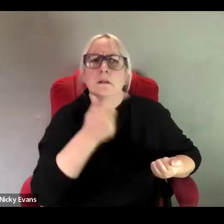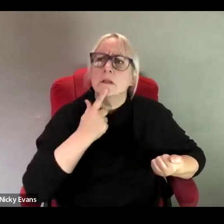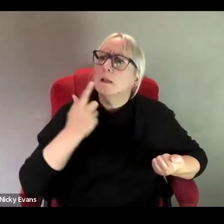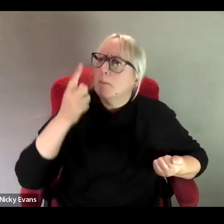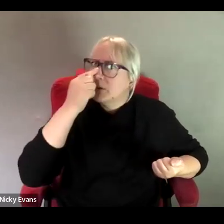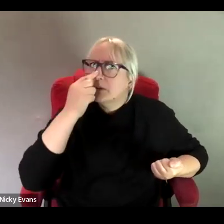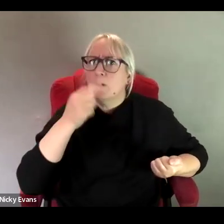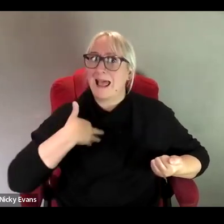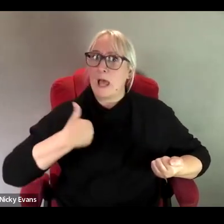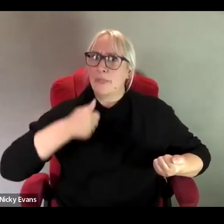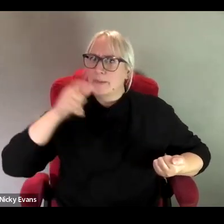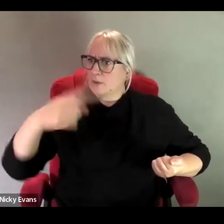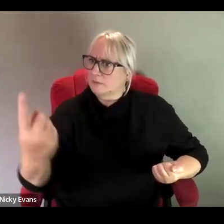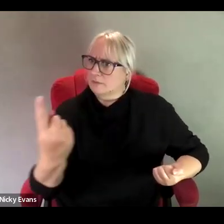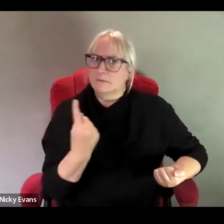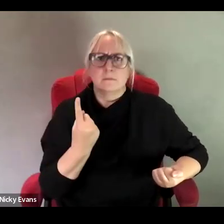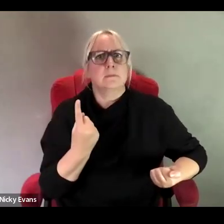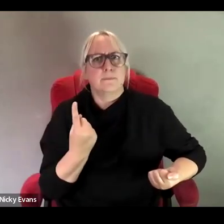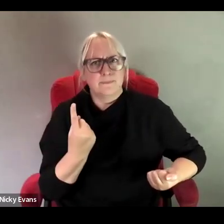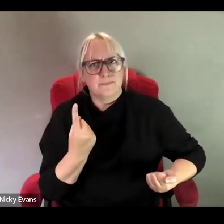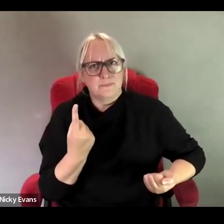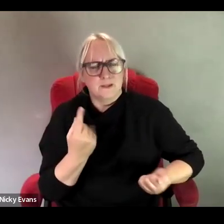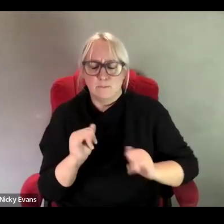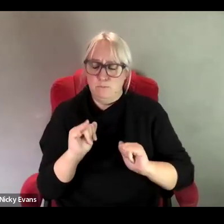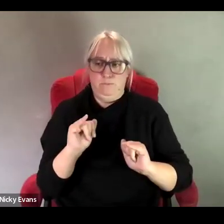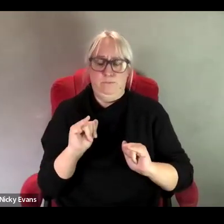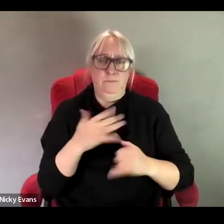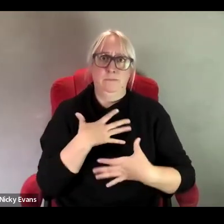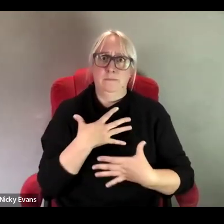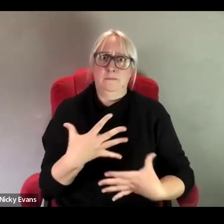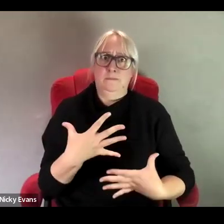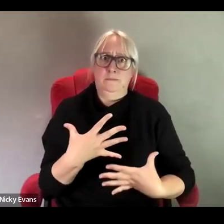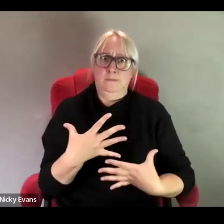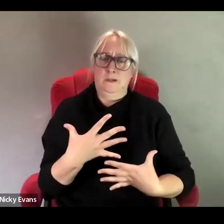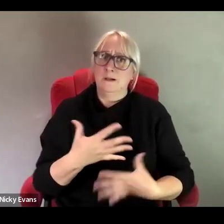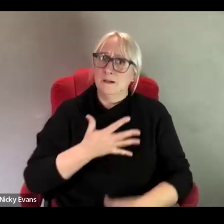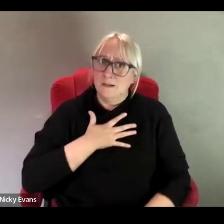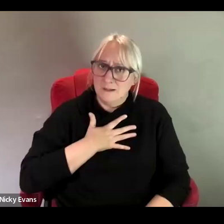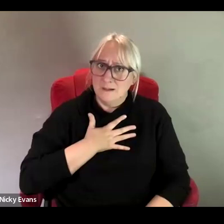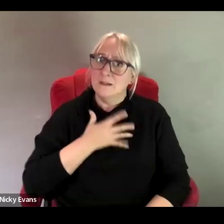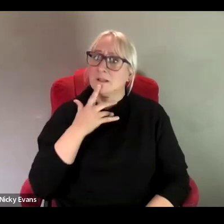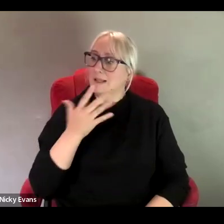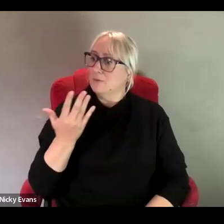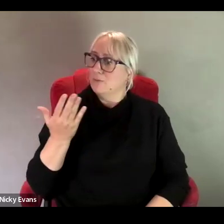in. And I think that that's been a kind of very visceral and